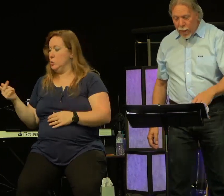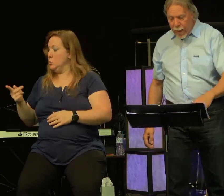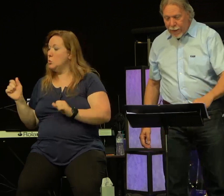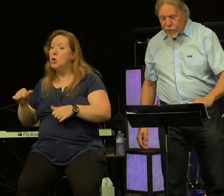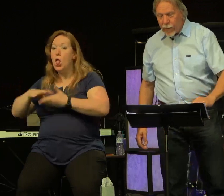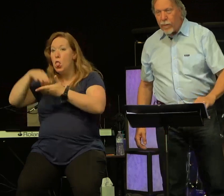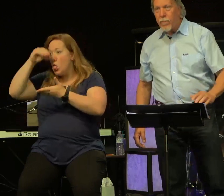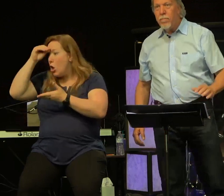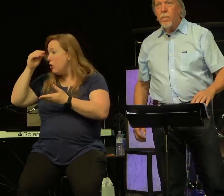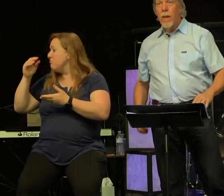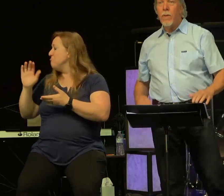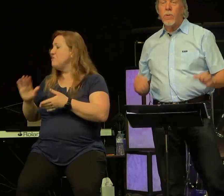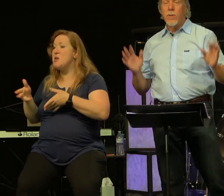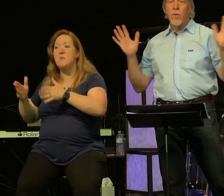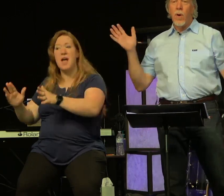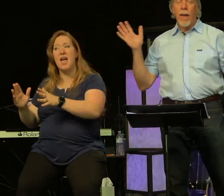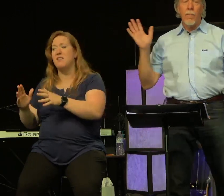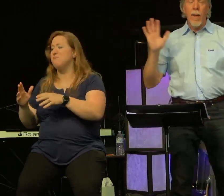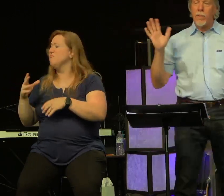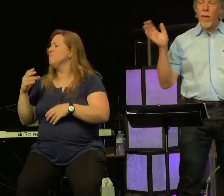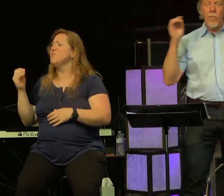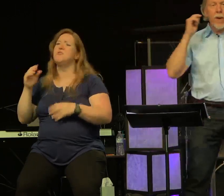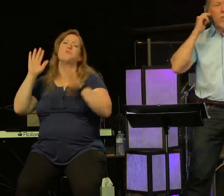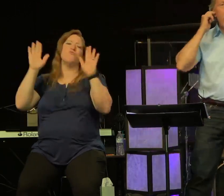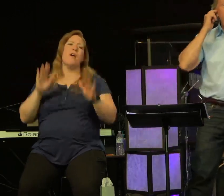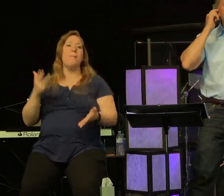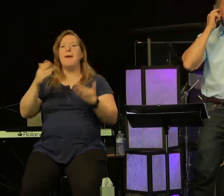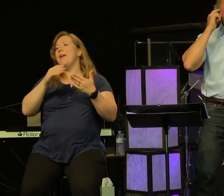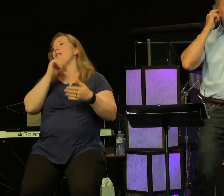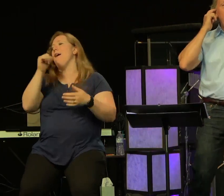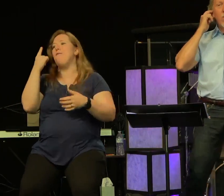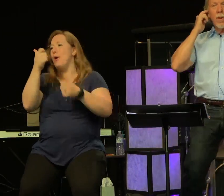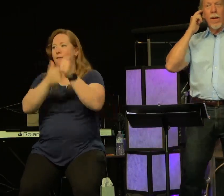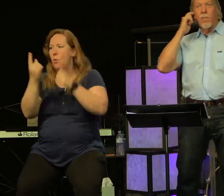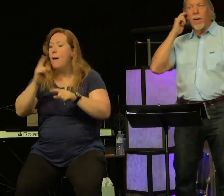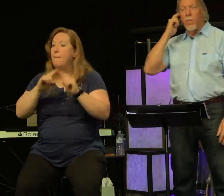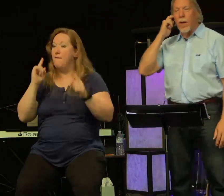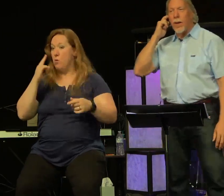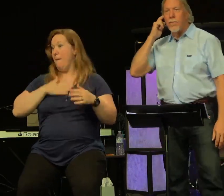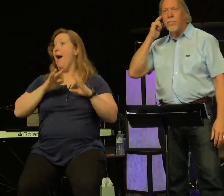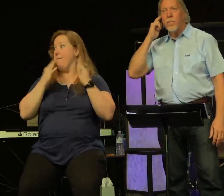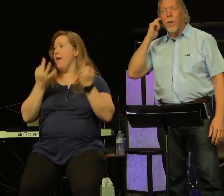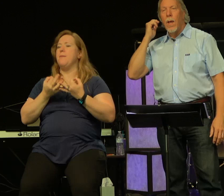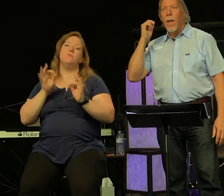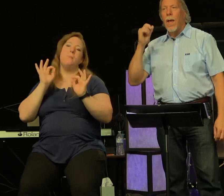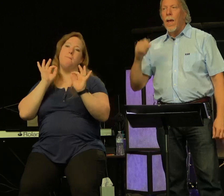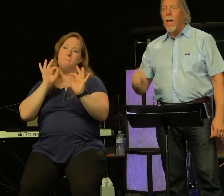own pace, and it was just great. Maybe it's not for everybody, but for us it worked out really well.